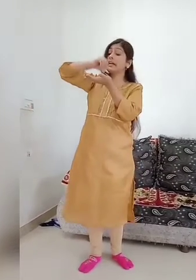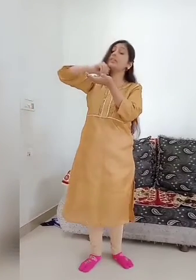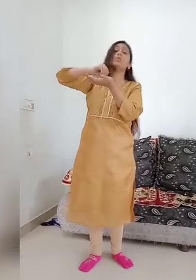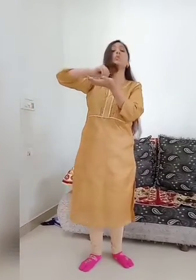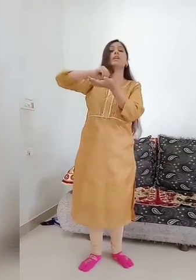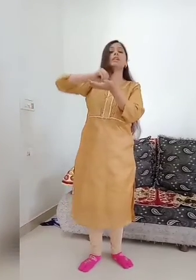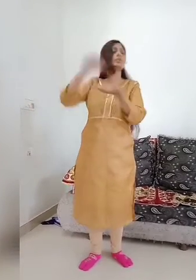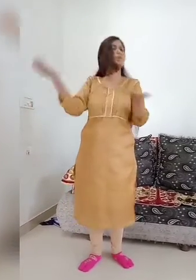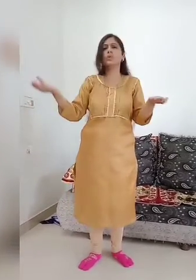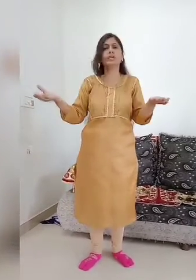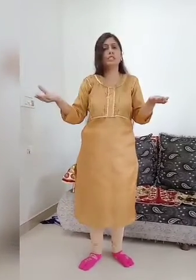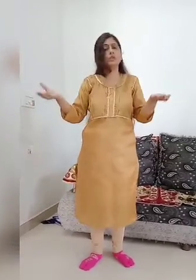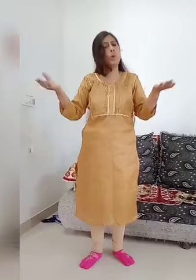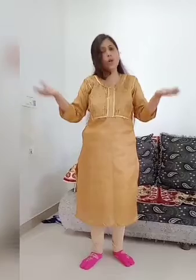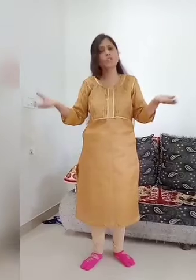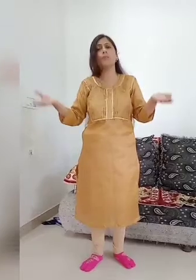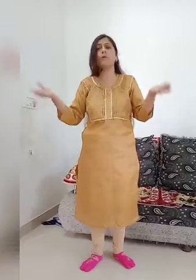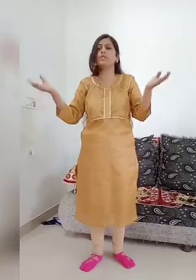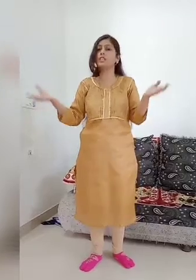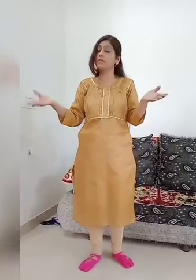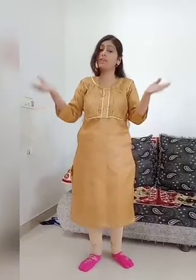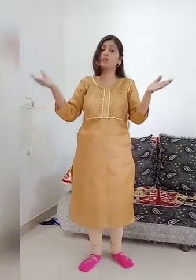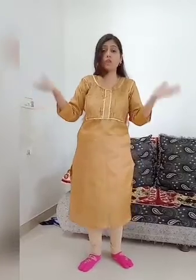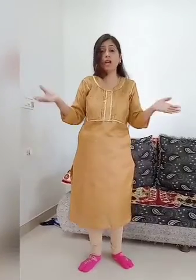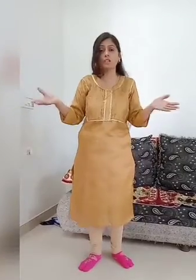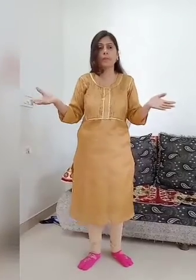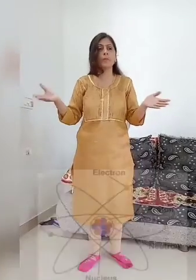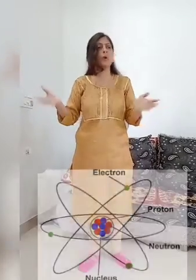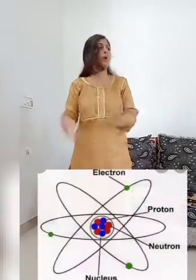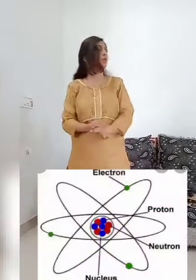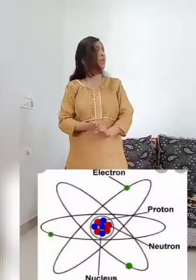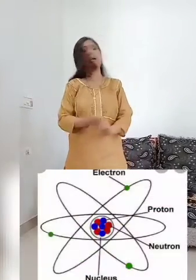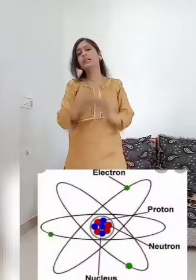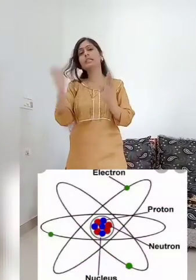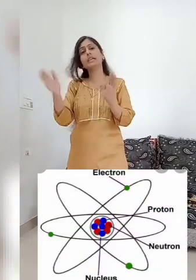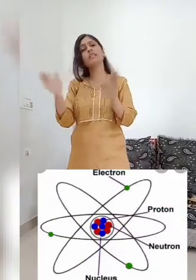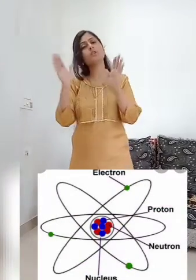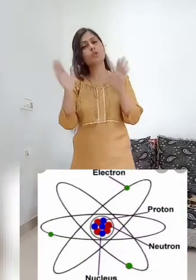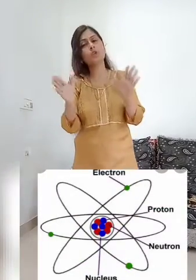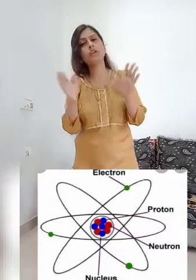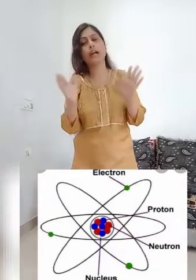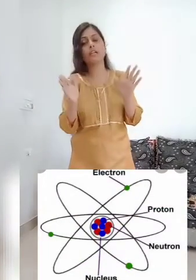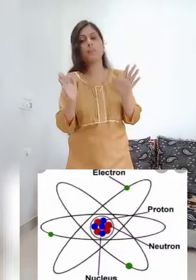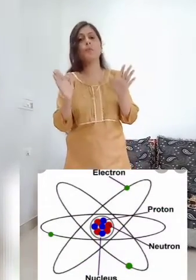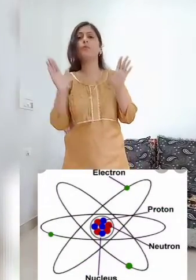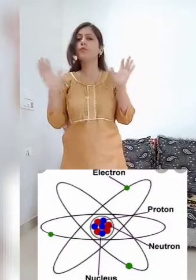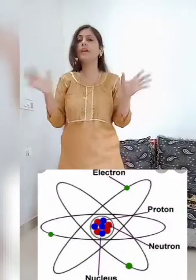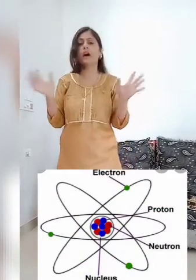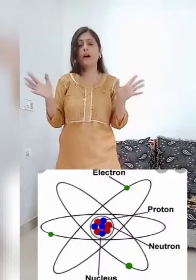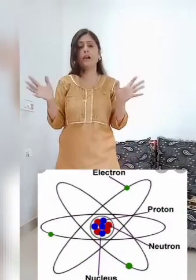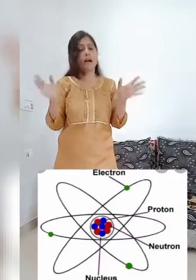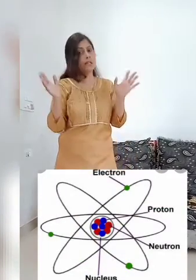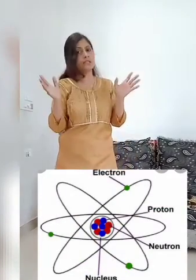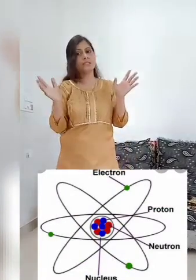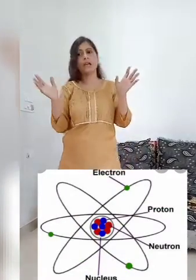the nucleus, so nucleus is also positively charged. To understand the structure of an atom, we are